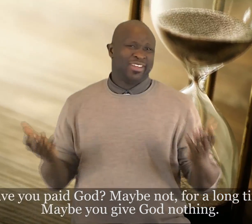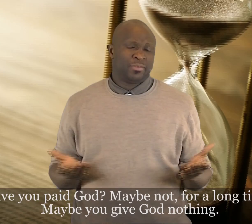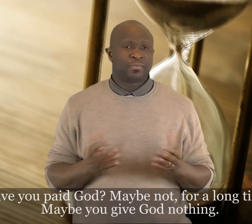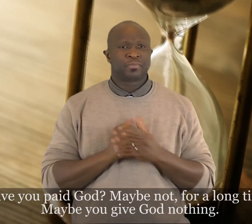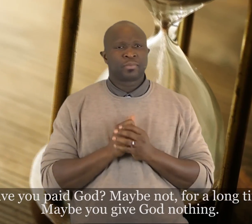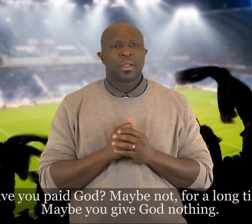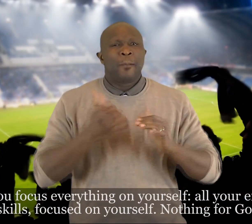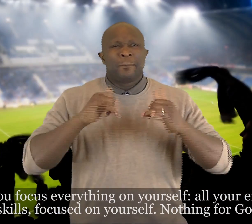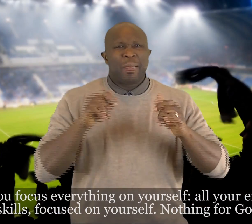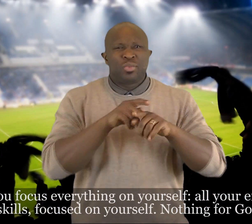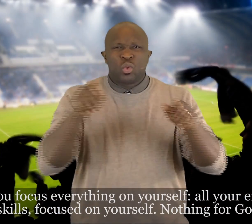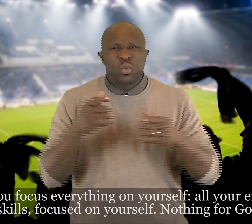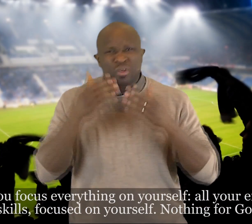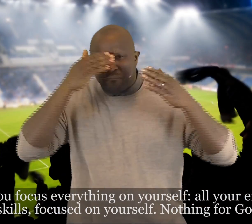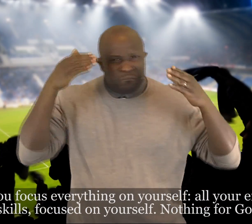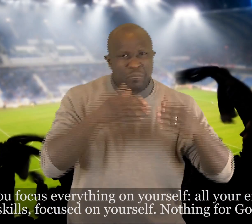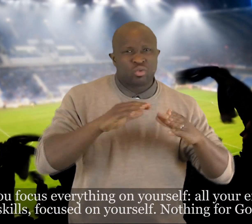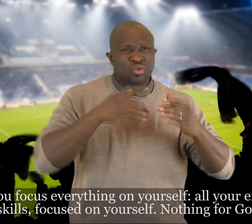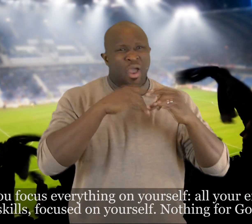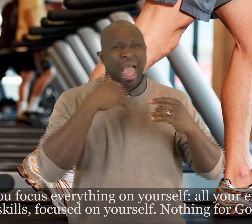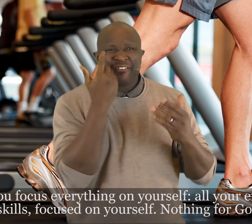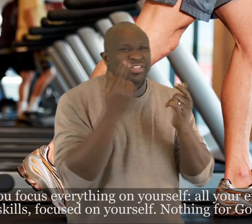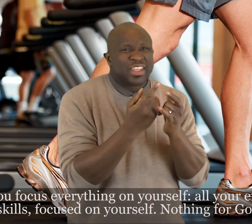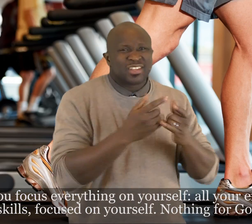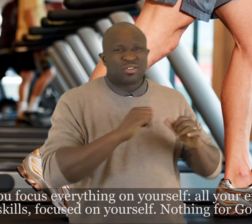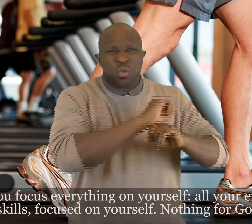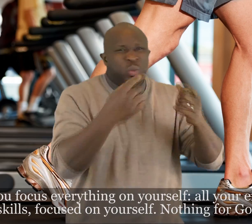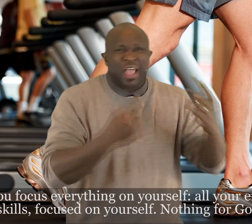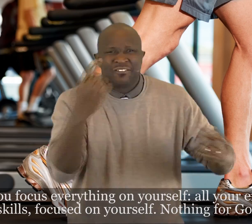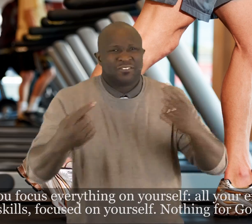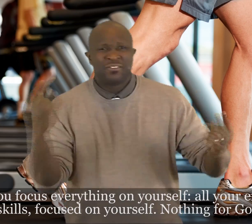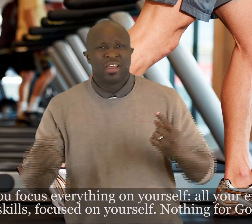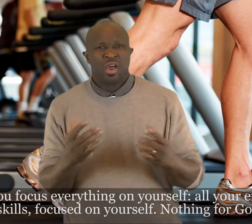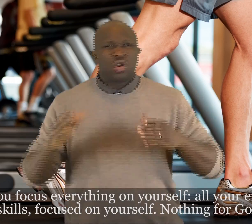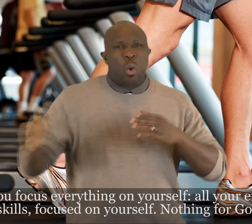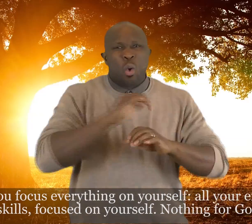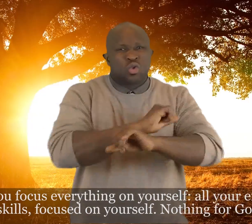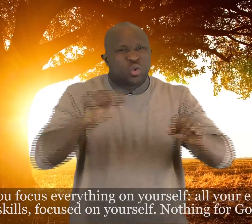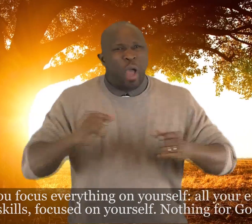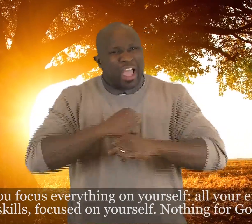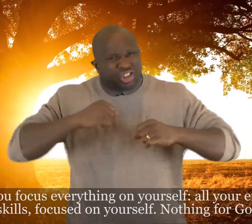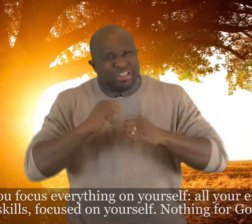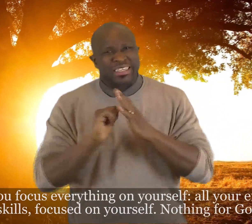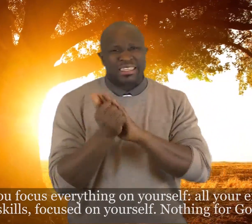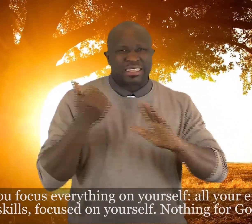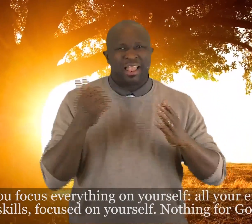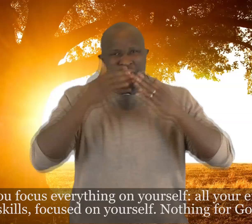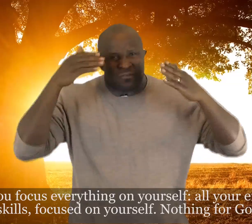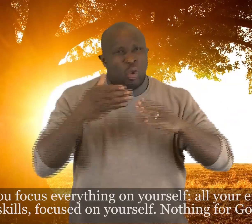time and all my enthusiasm and all my mental and physical energy is spent not on gratitude to God,